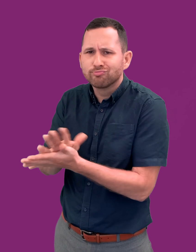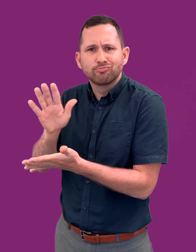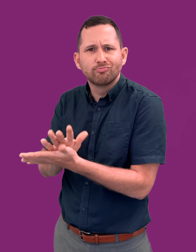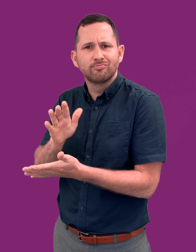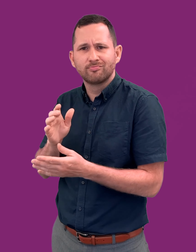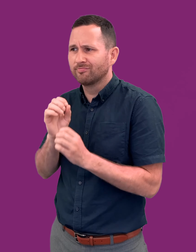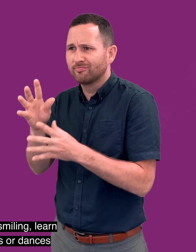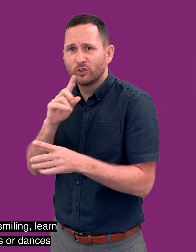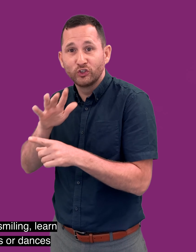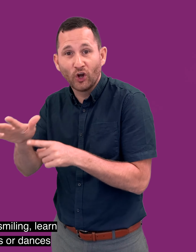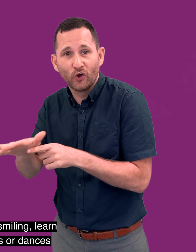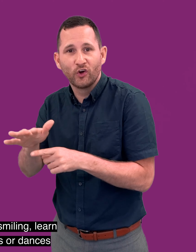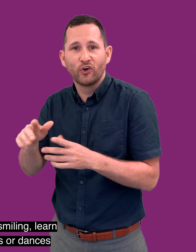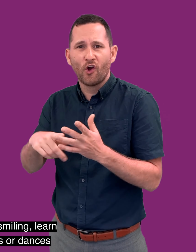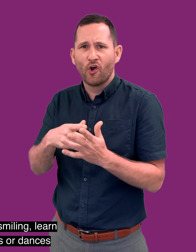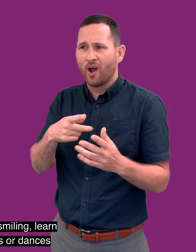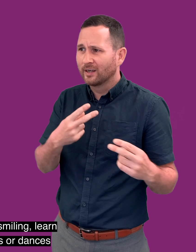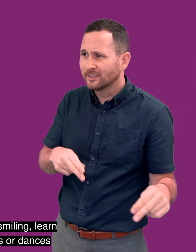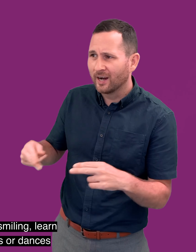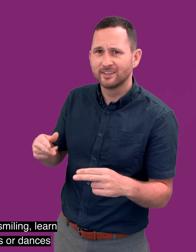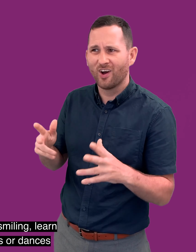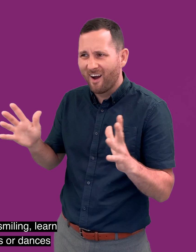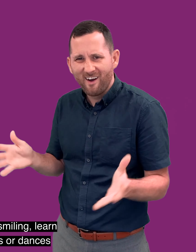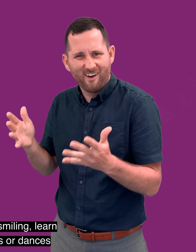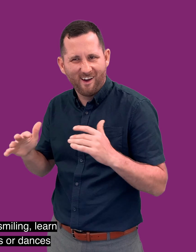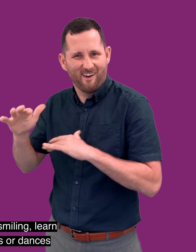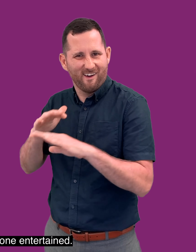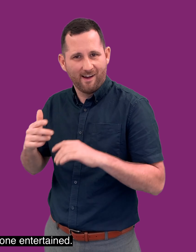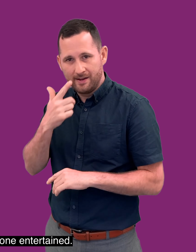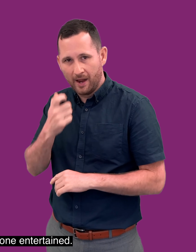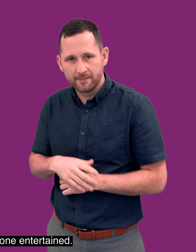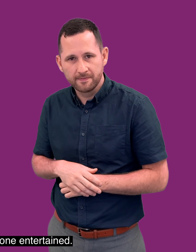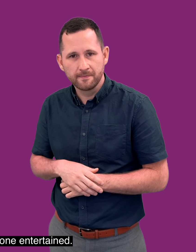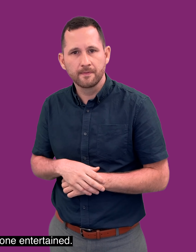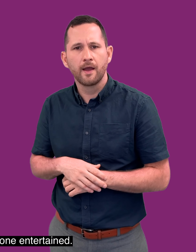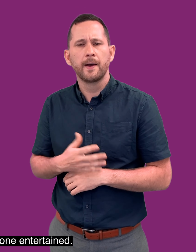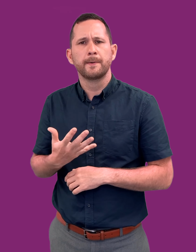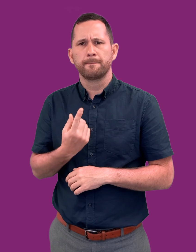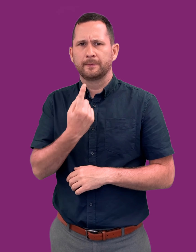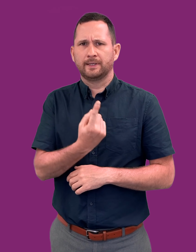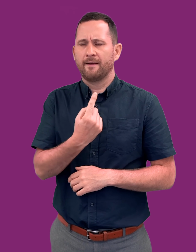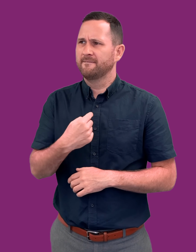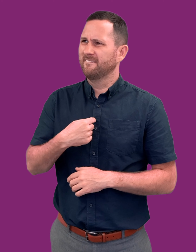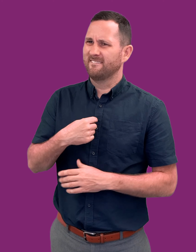Keep them smiling, learn some jokes or dances and keep everyone entertained.